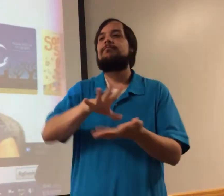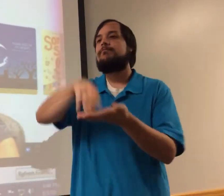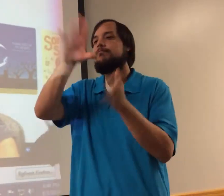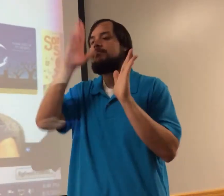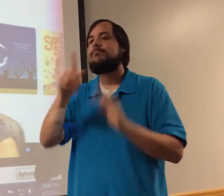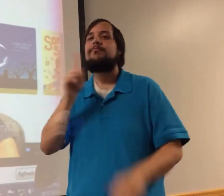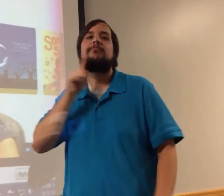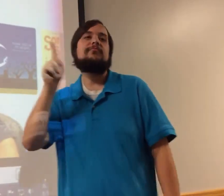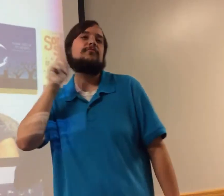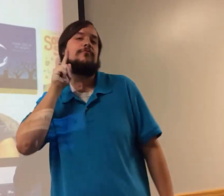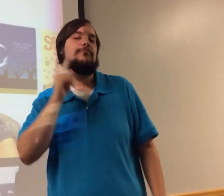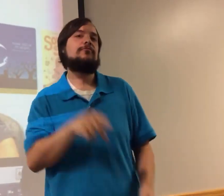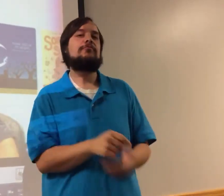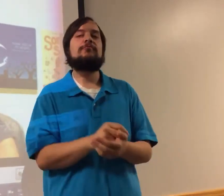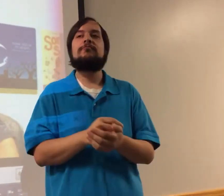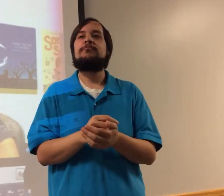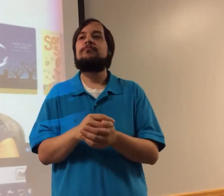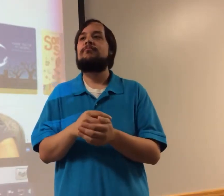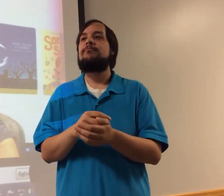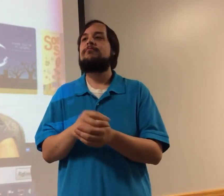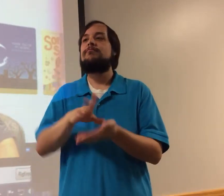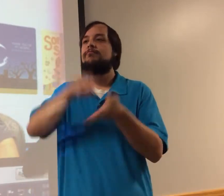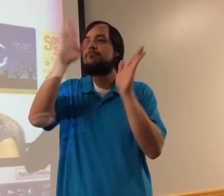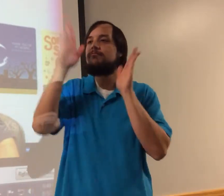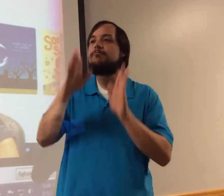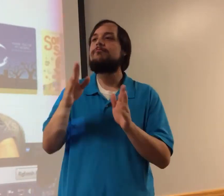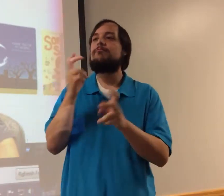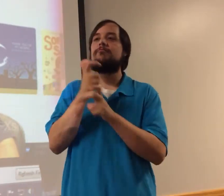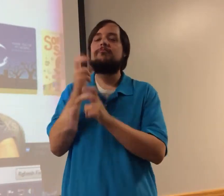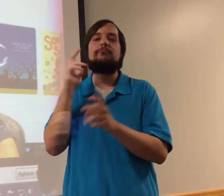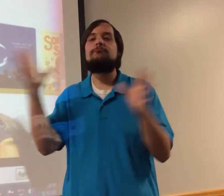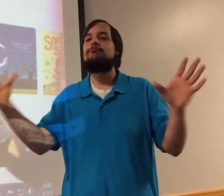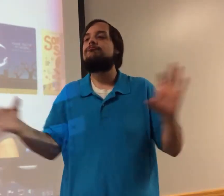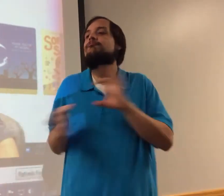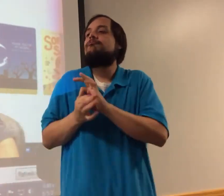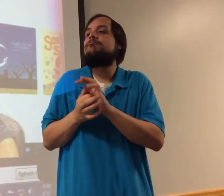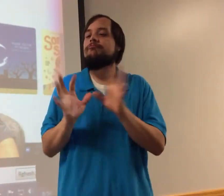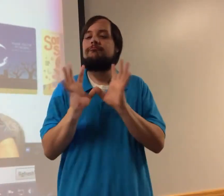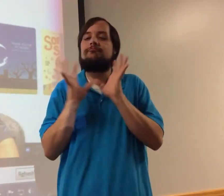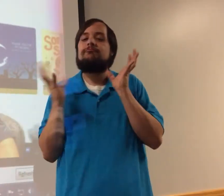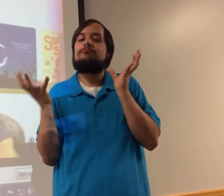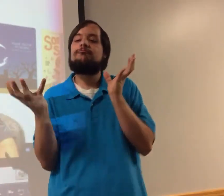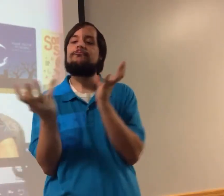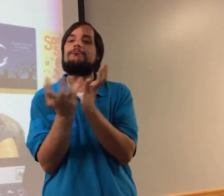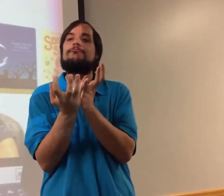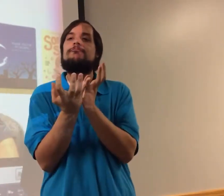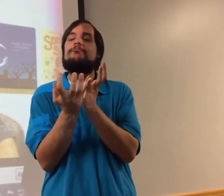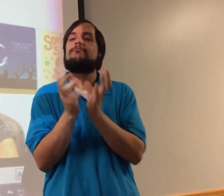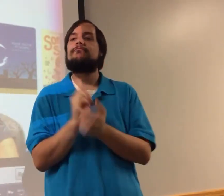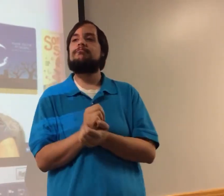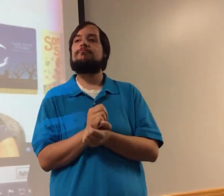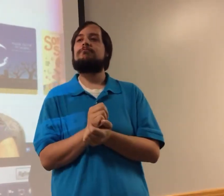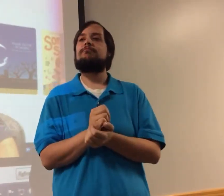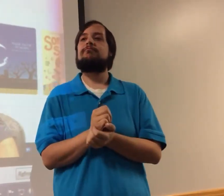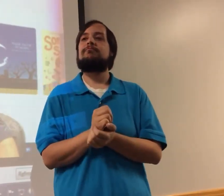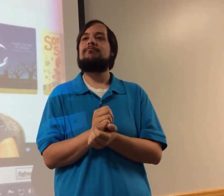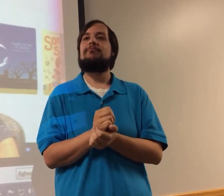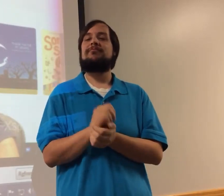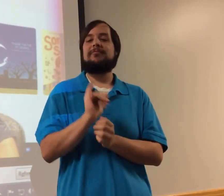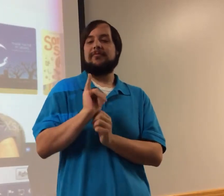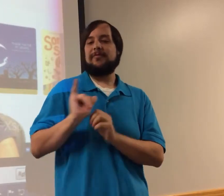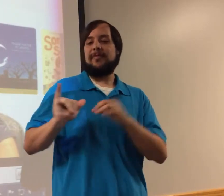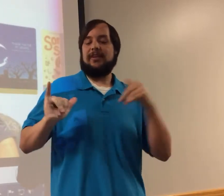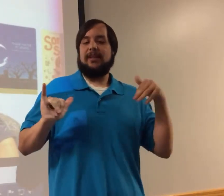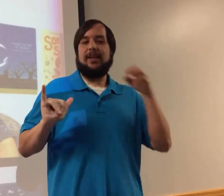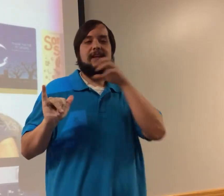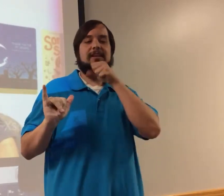hard of hearing students would join us, and it was just great to be able to include peers so that